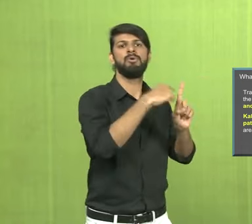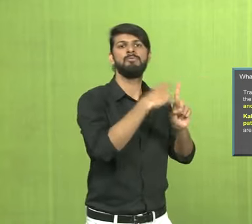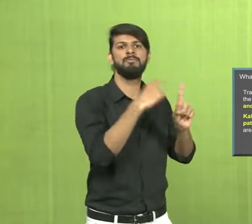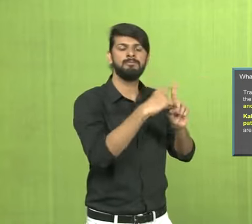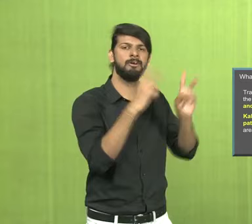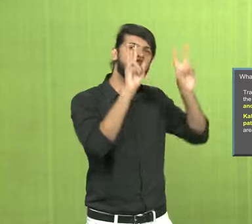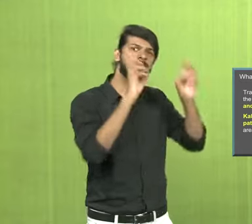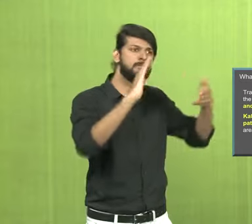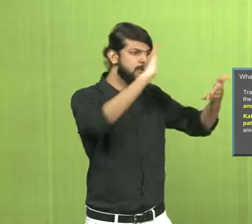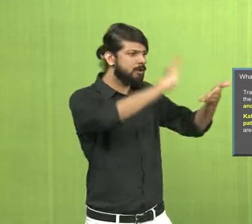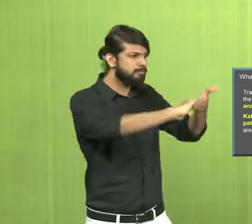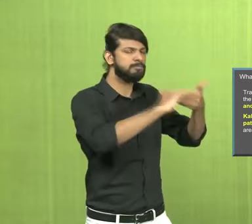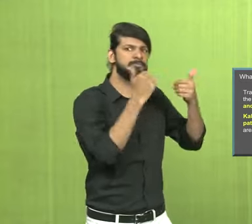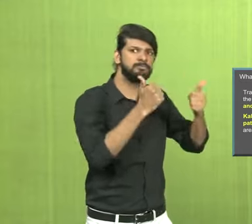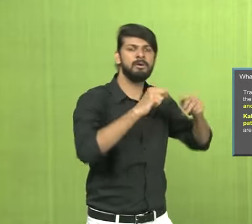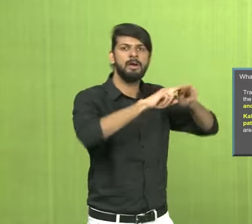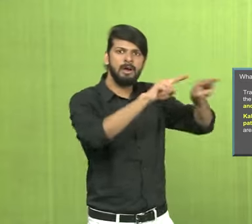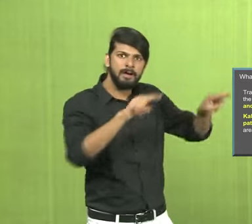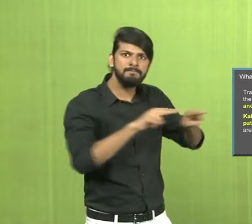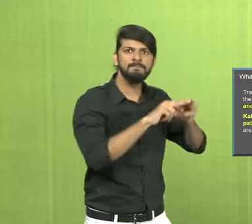matrimony, fertility, etc.